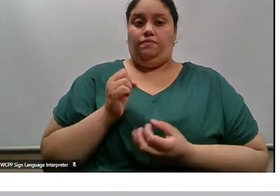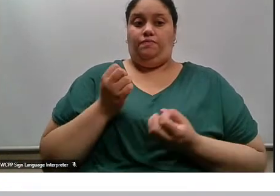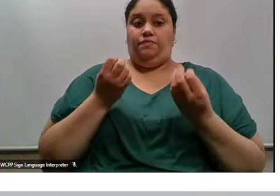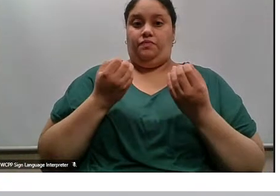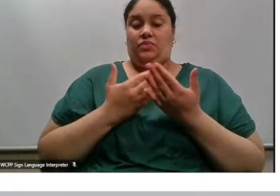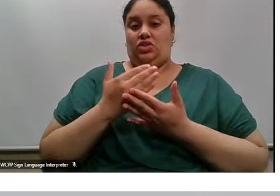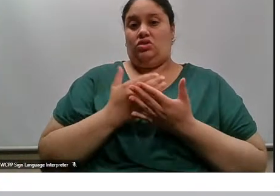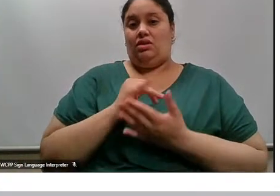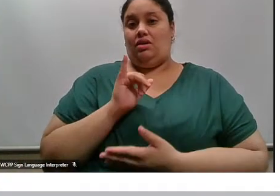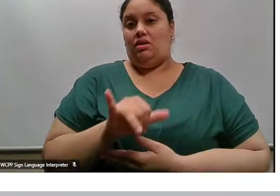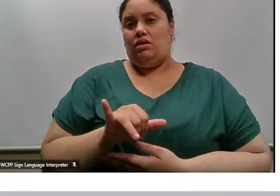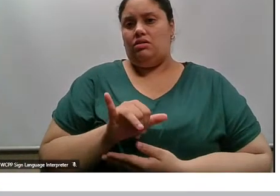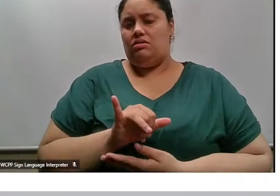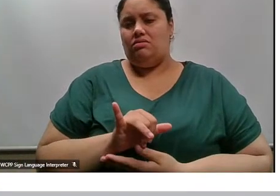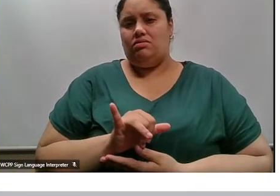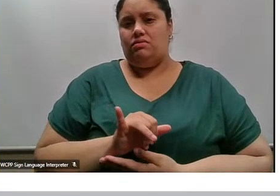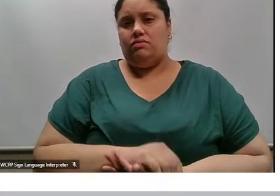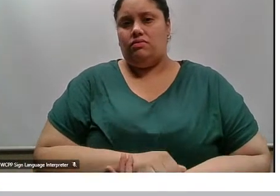just want to check.